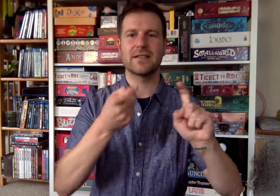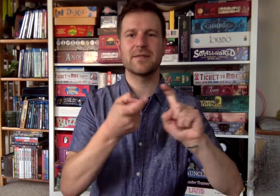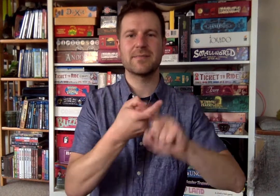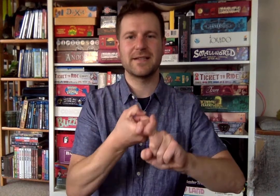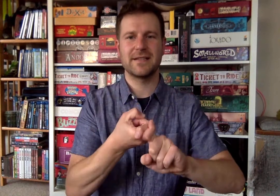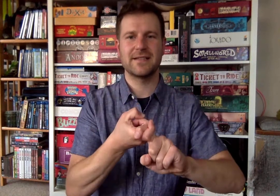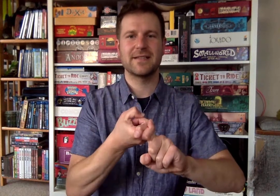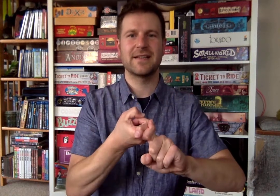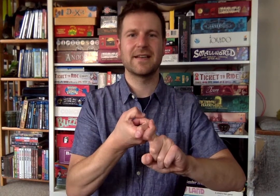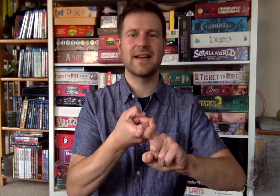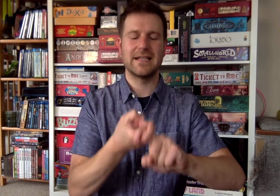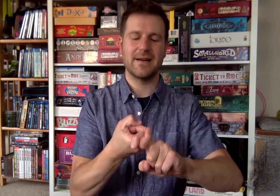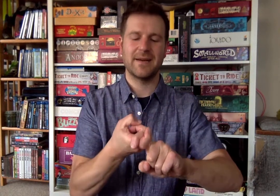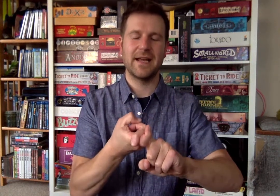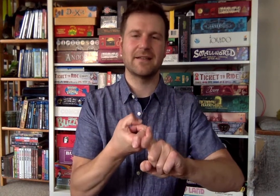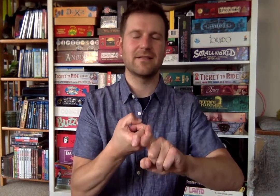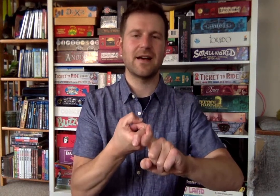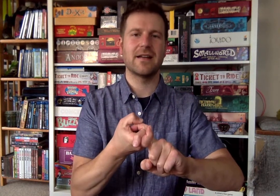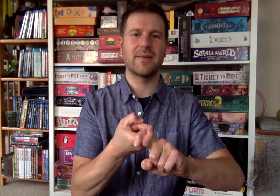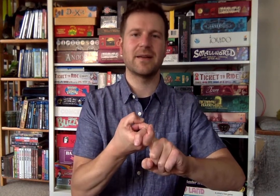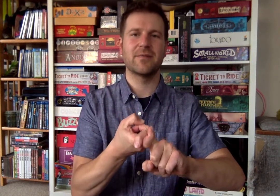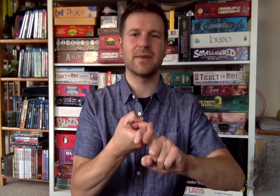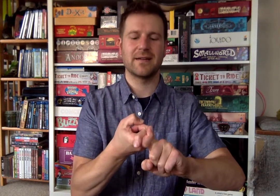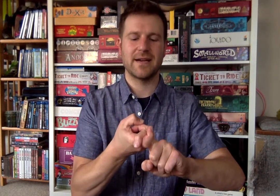switch places, and dominant hand, non-dominant will be on top